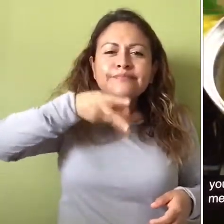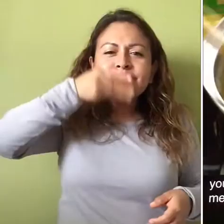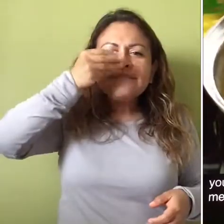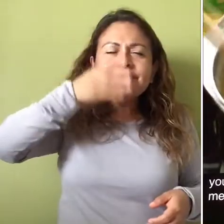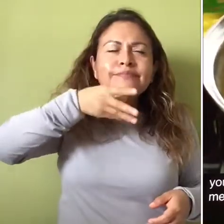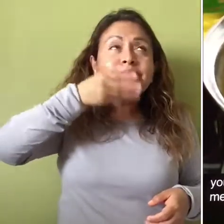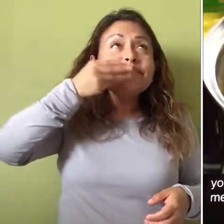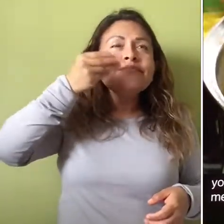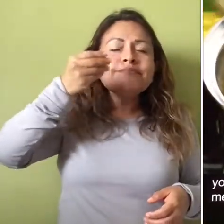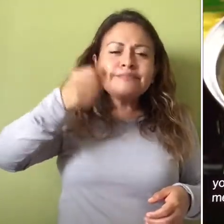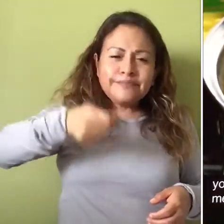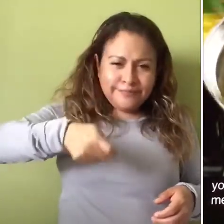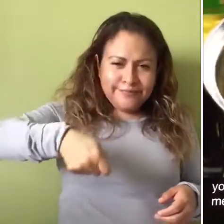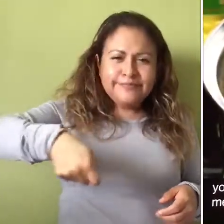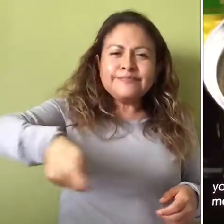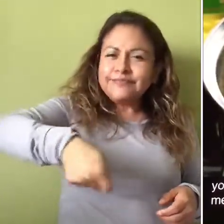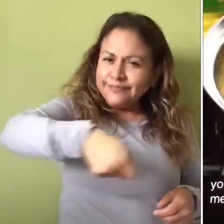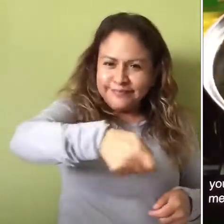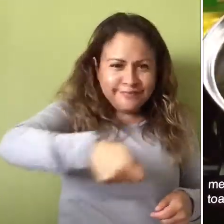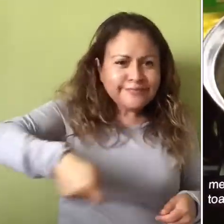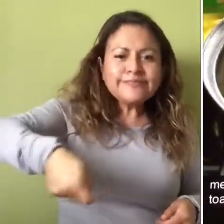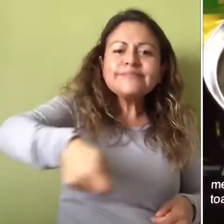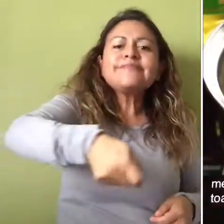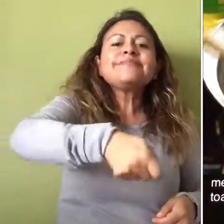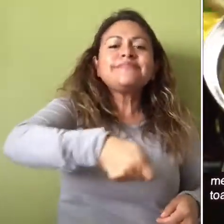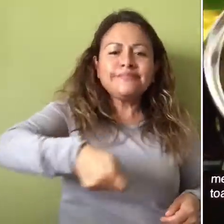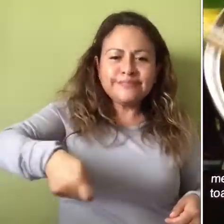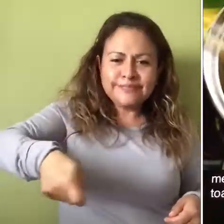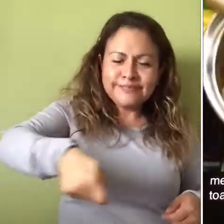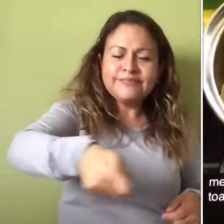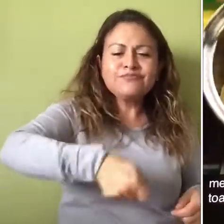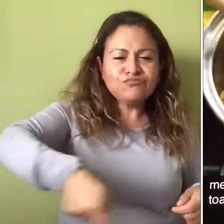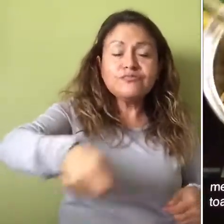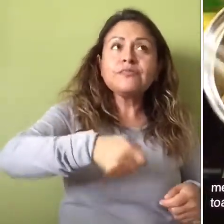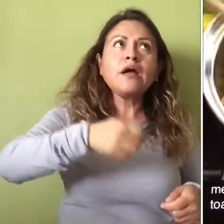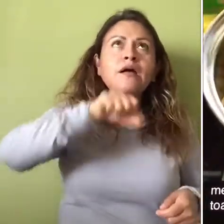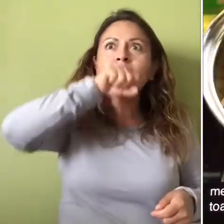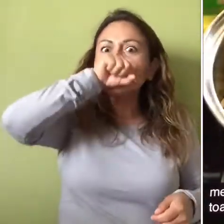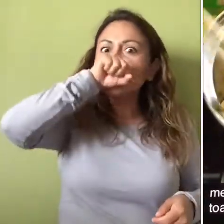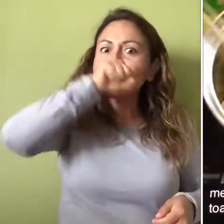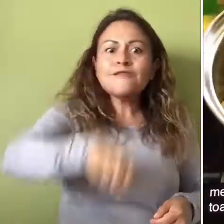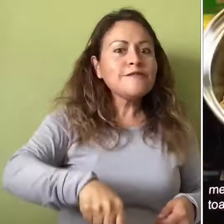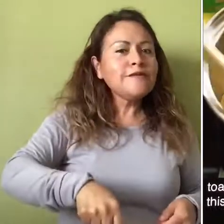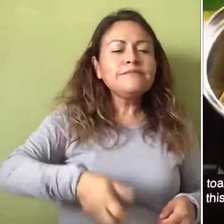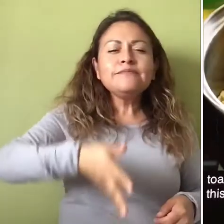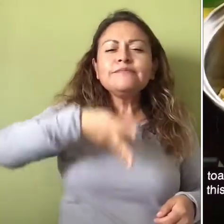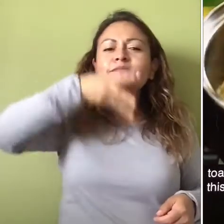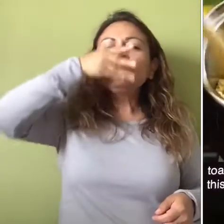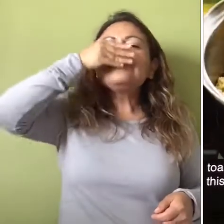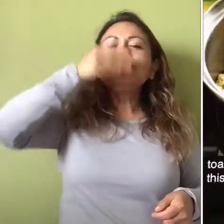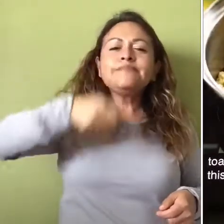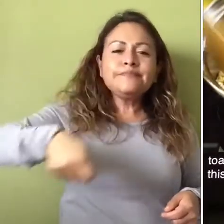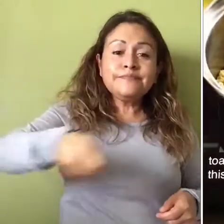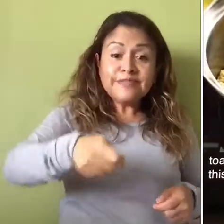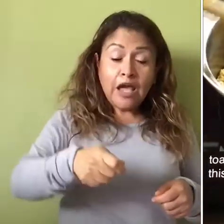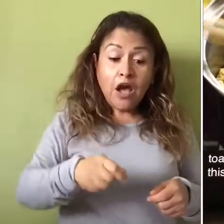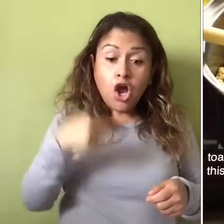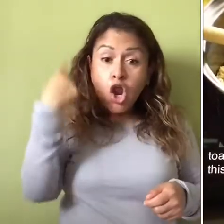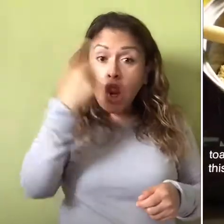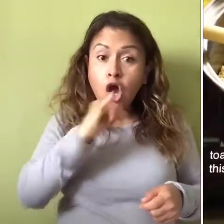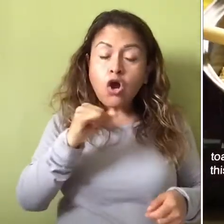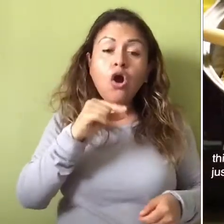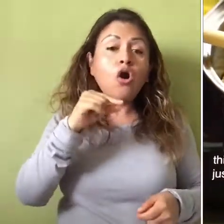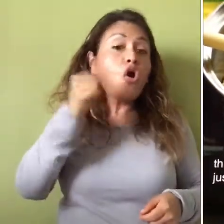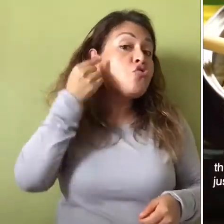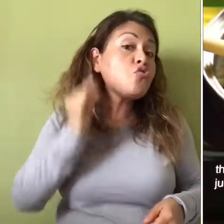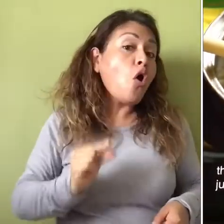of this rice when it starts going. And it is a smell that I absolutely love. Now, once your rice is nice and golden brown, you can go